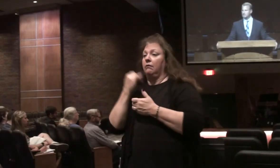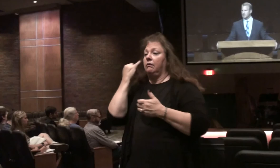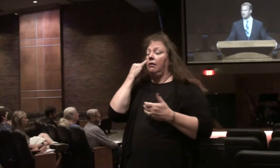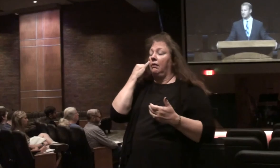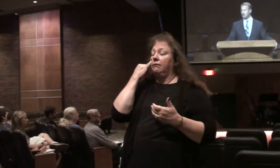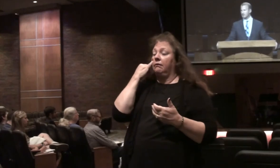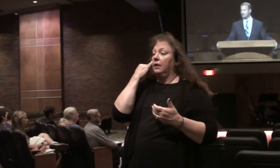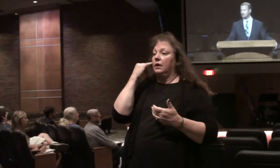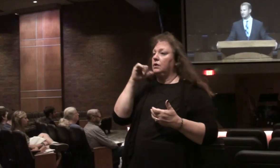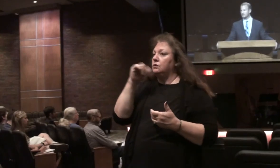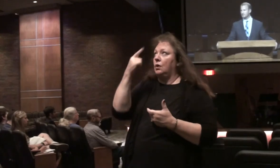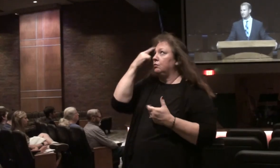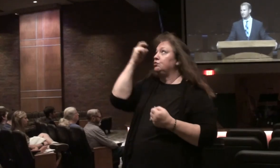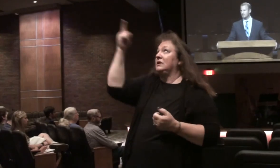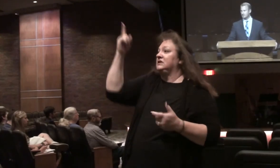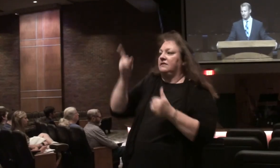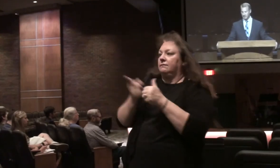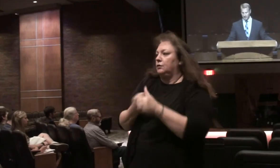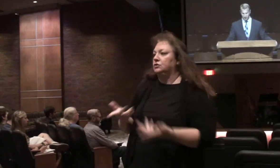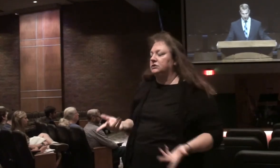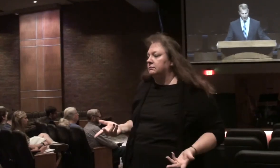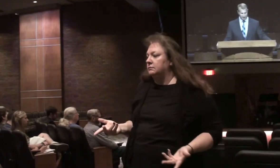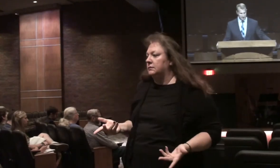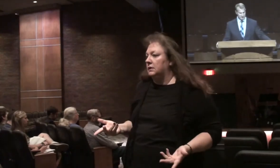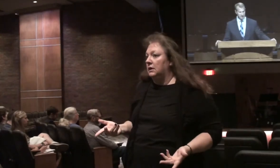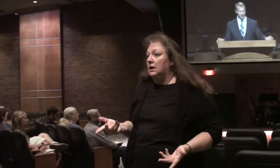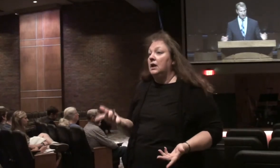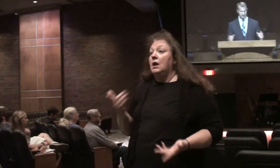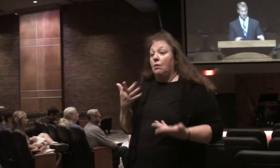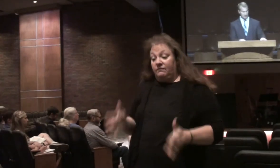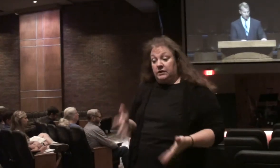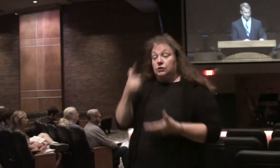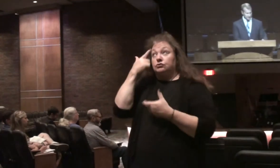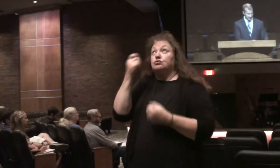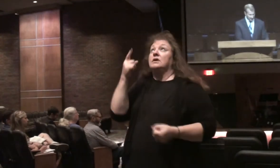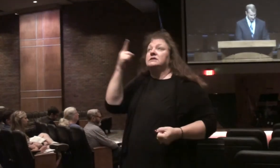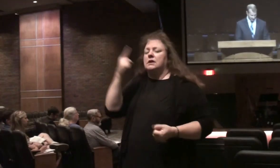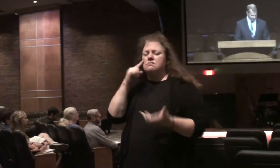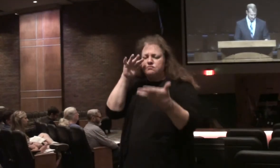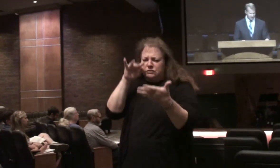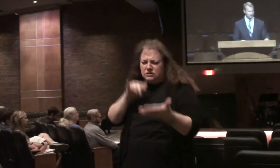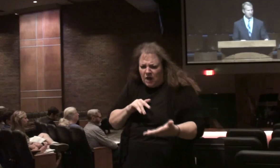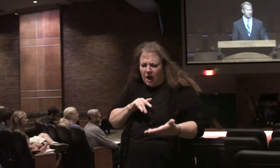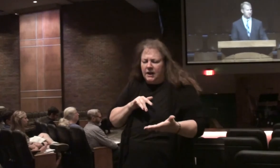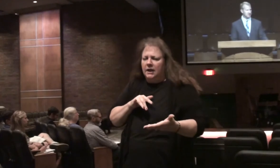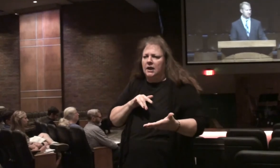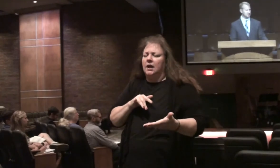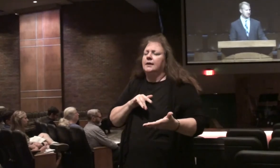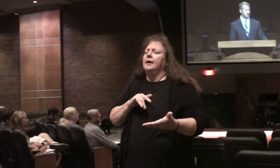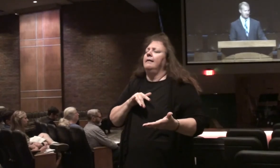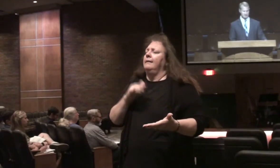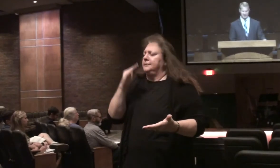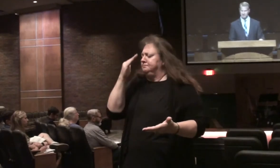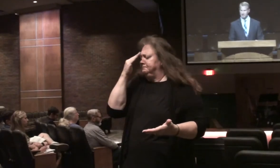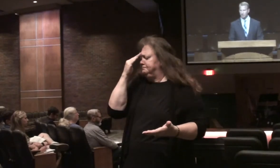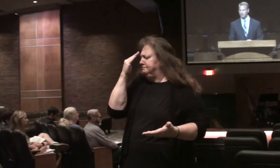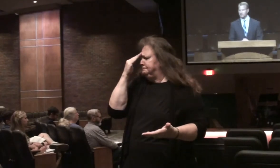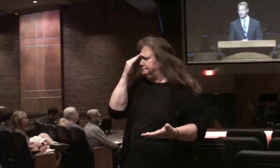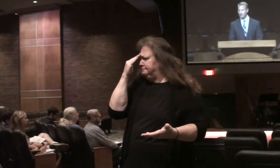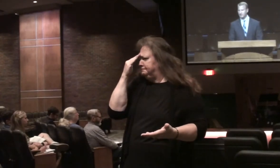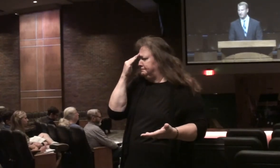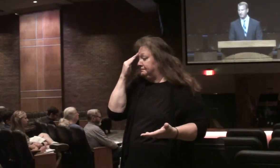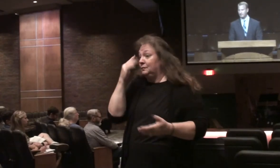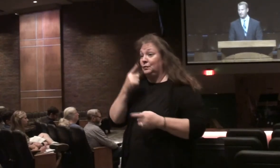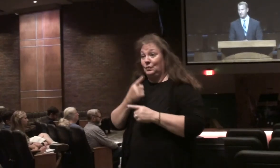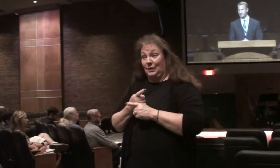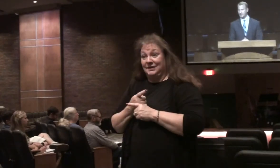haven't first trusted Christ. And in those who have trusted Christ, we study it, and this is a familiar section to all of